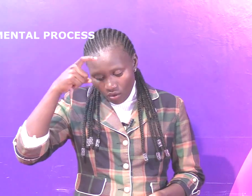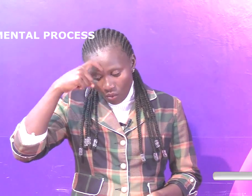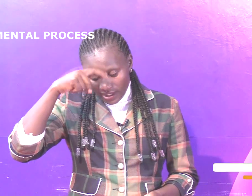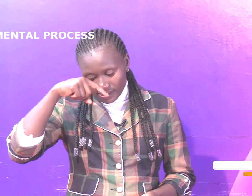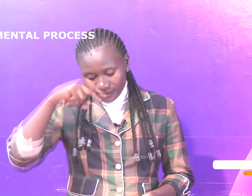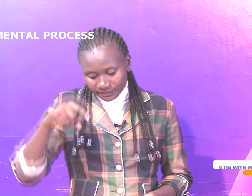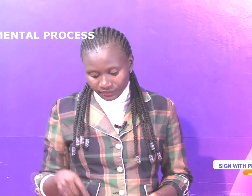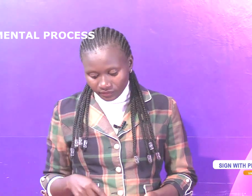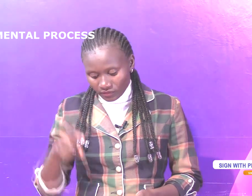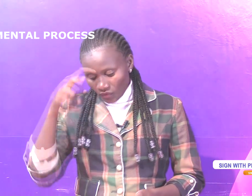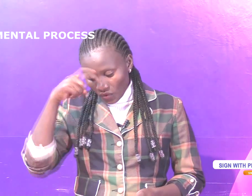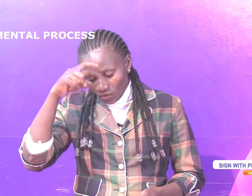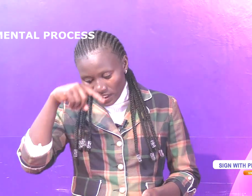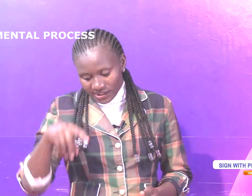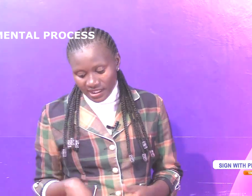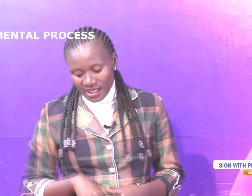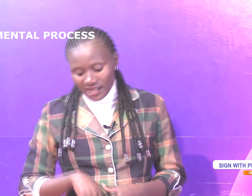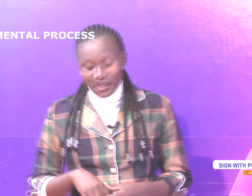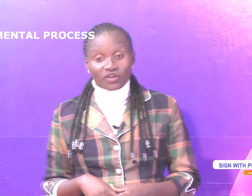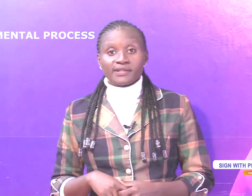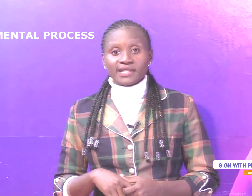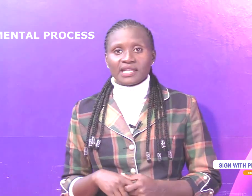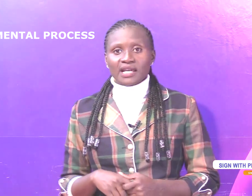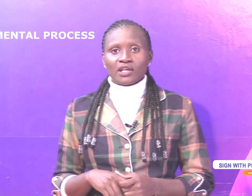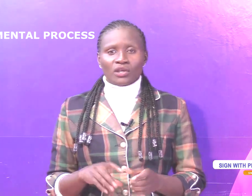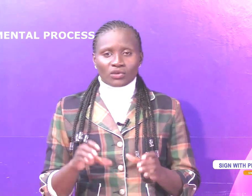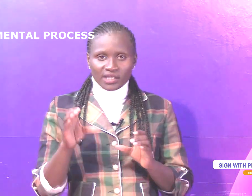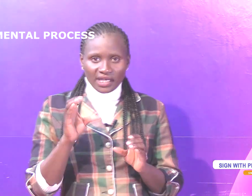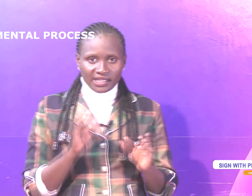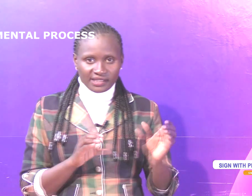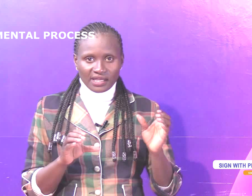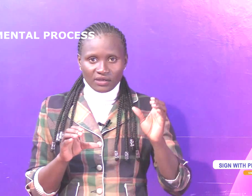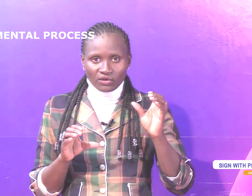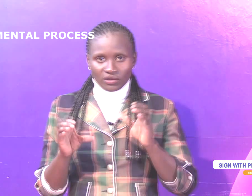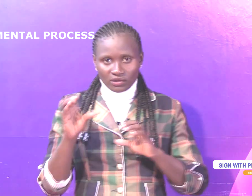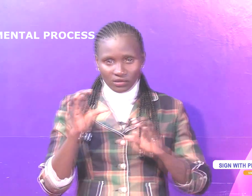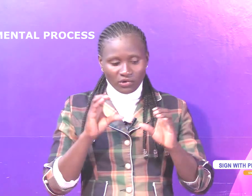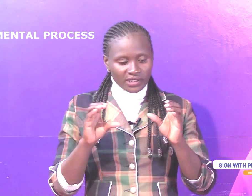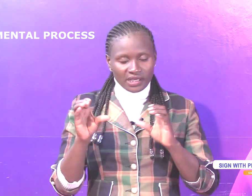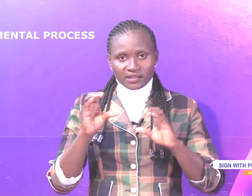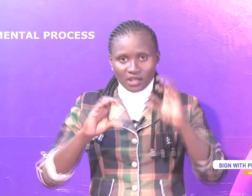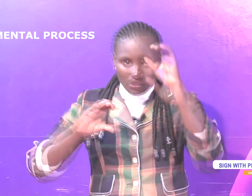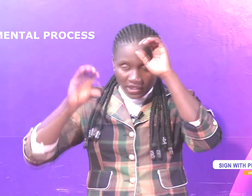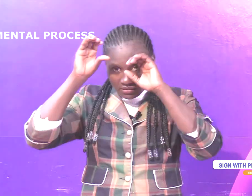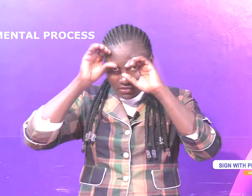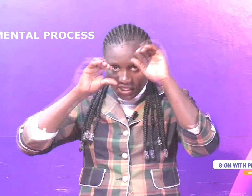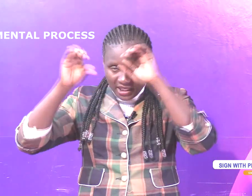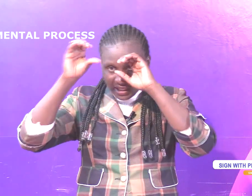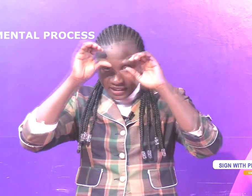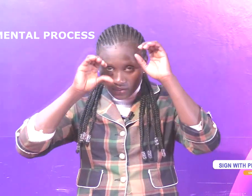wise, wise. And then consider, using letter C in both hands, you're just making like this.